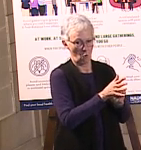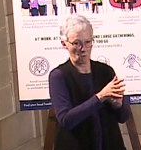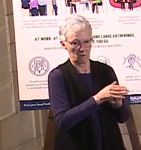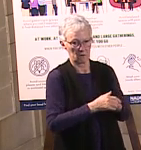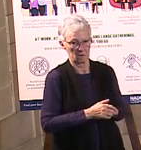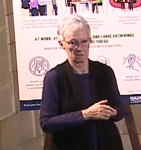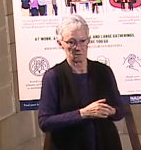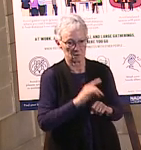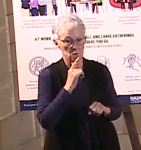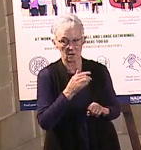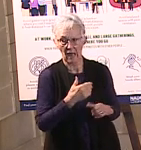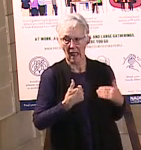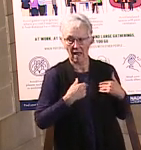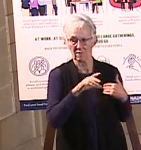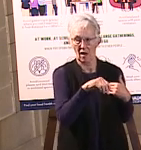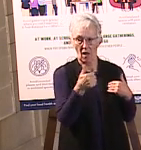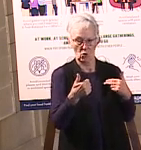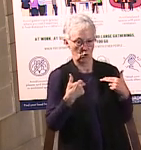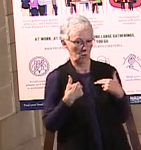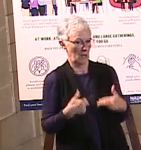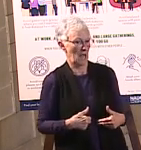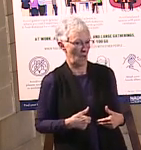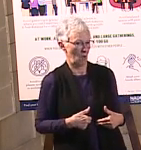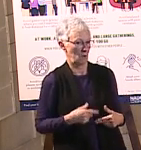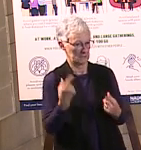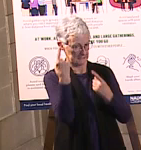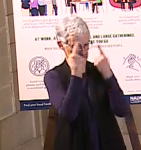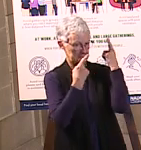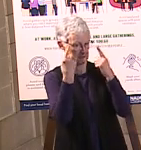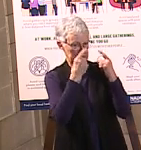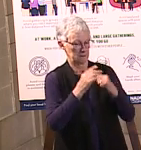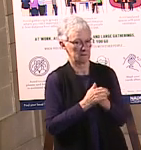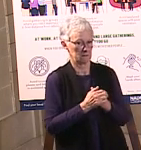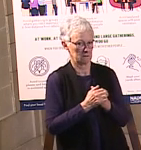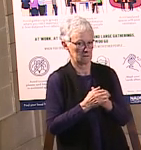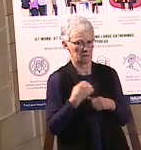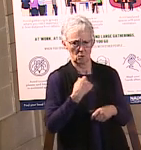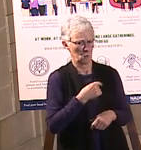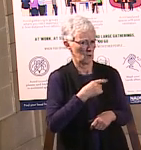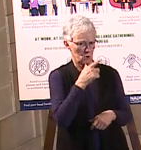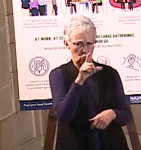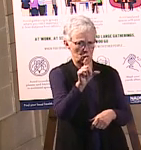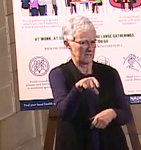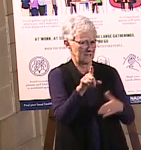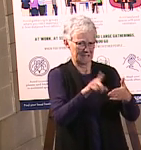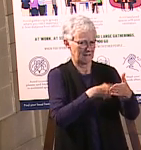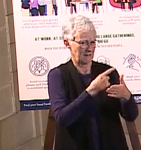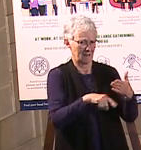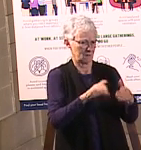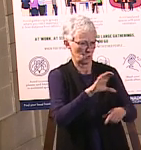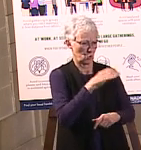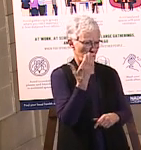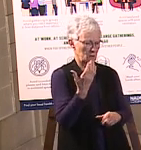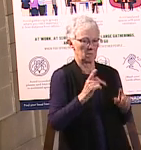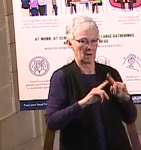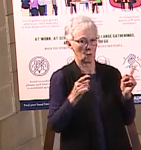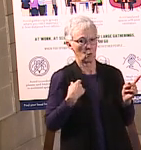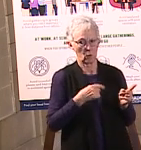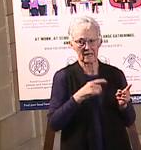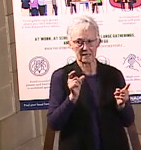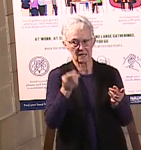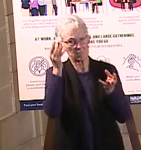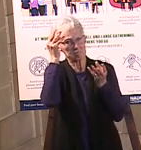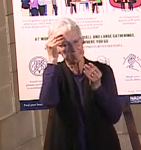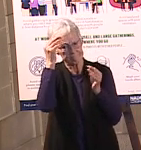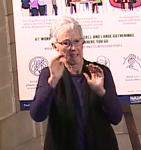considerations, and that's why we ought not to cancel Christmas, but we need to think about how we're going to be thoughtful in having